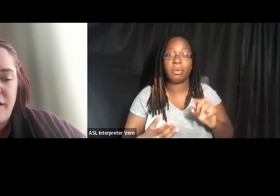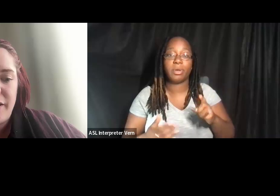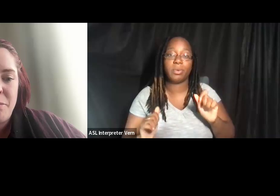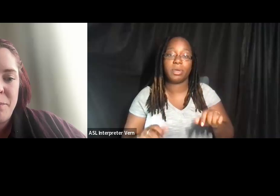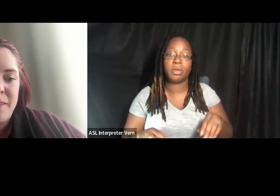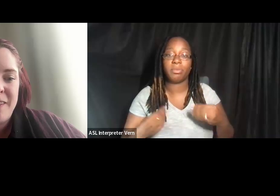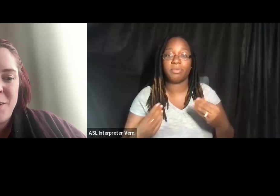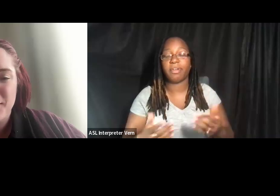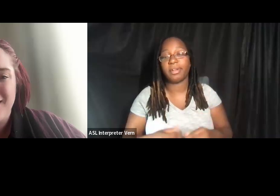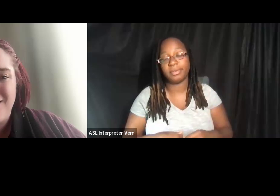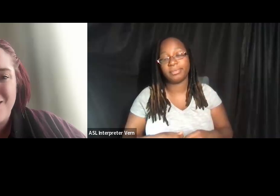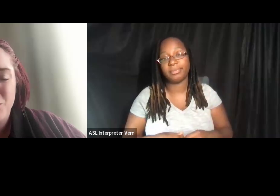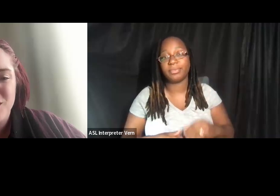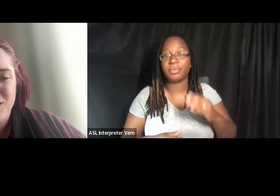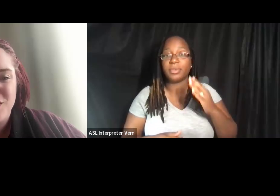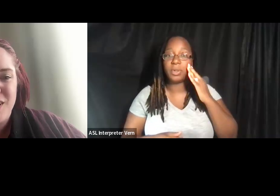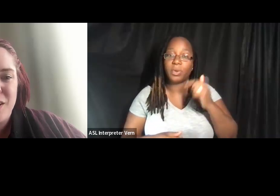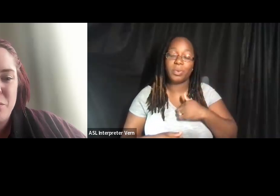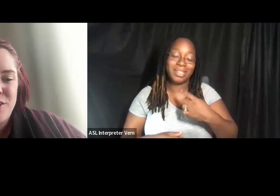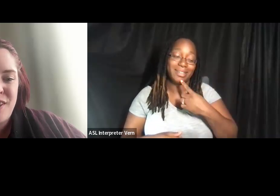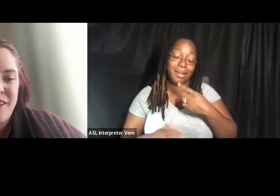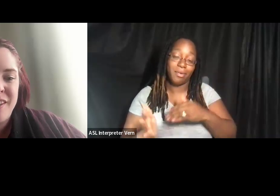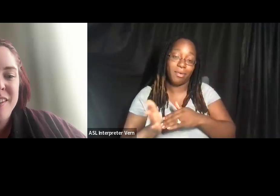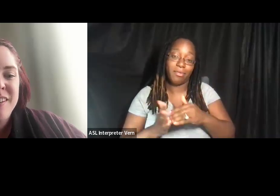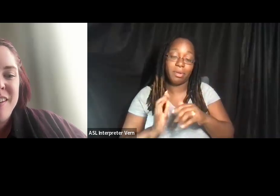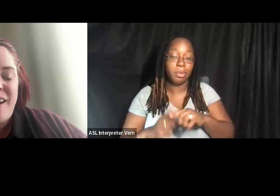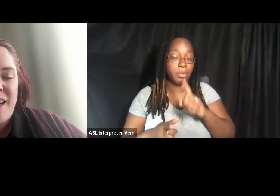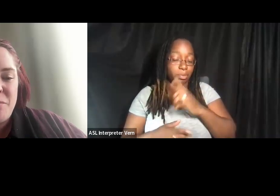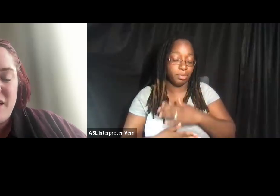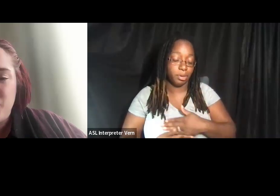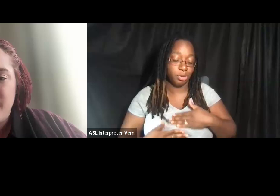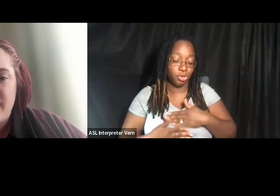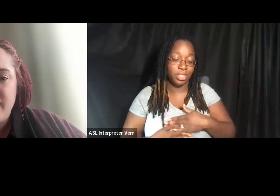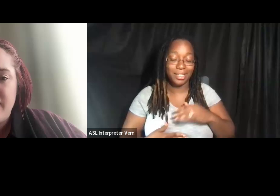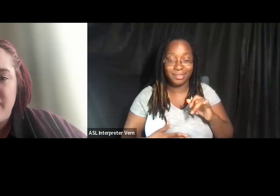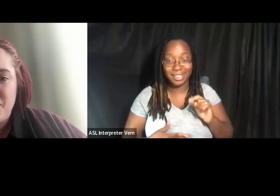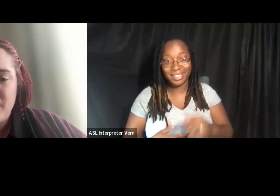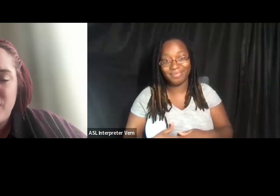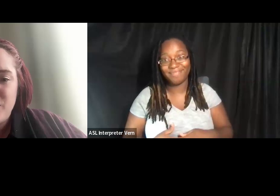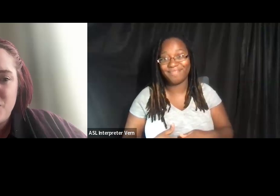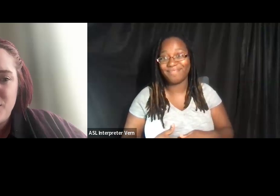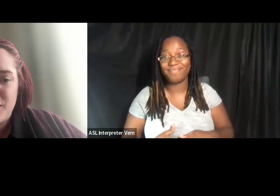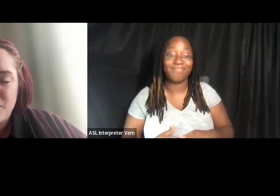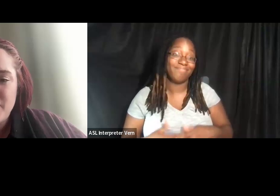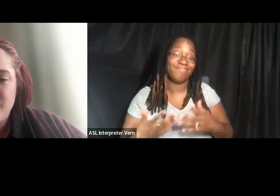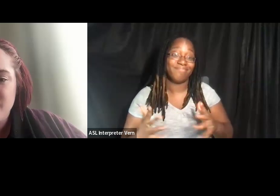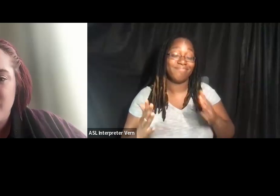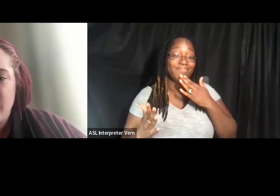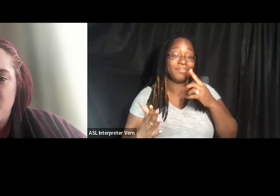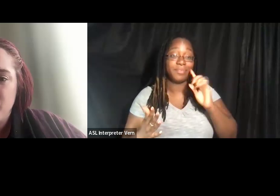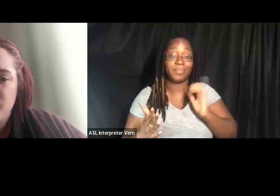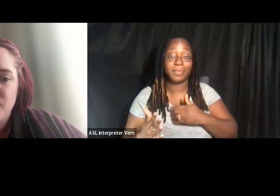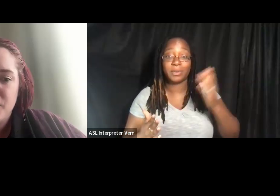provide. I know we say it a lot, but we do appreciate it. And with that, thank you to our